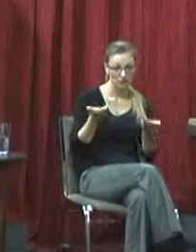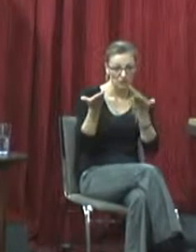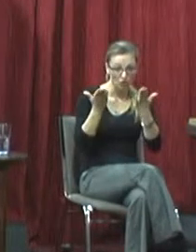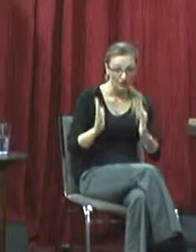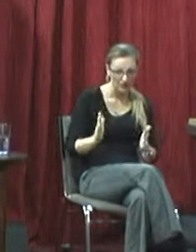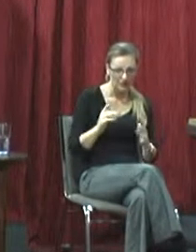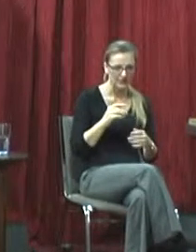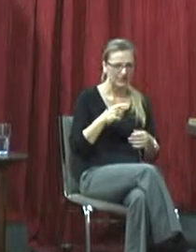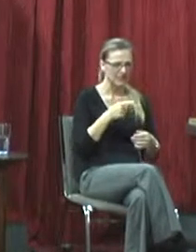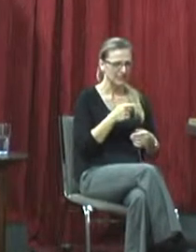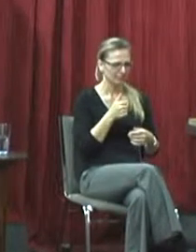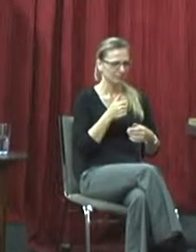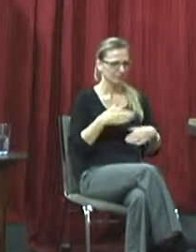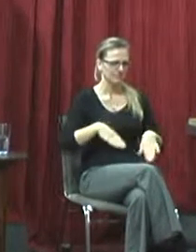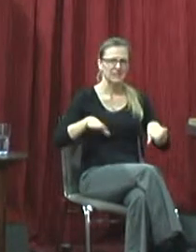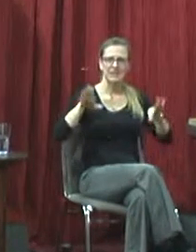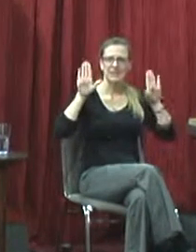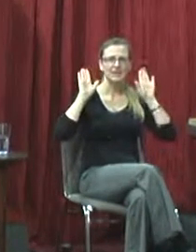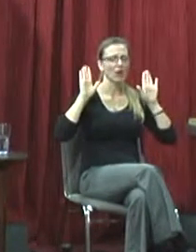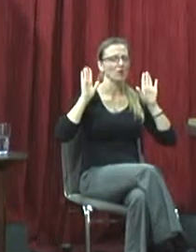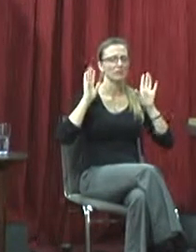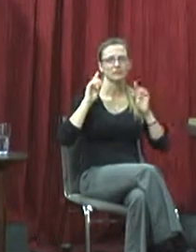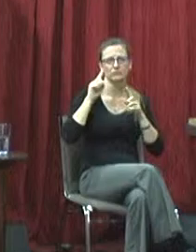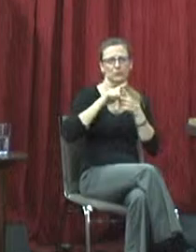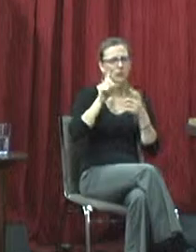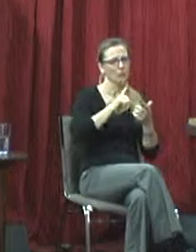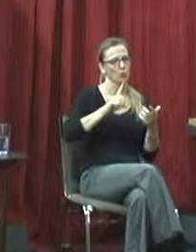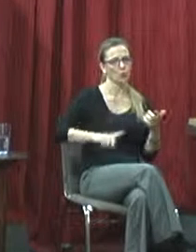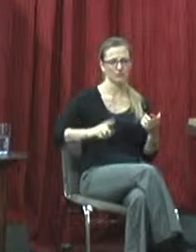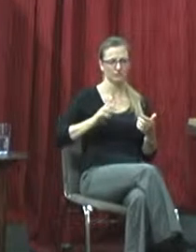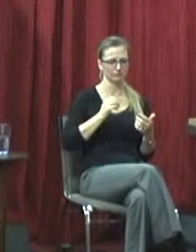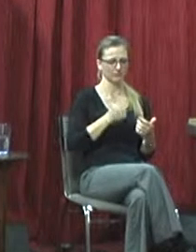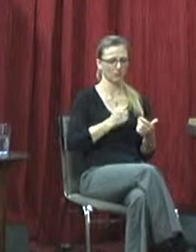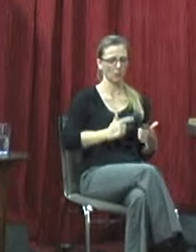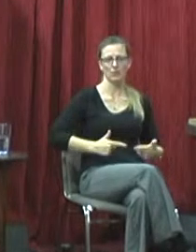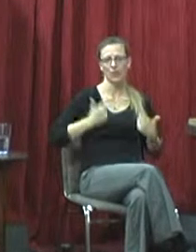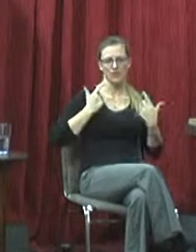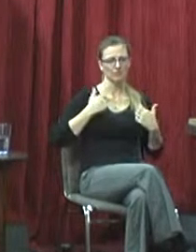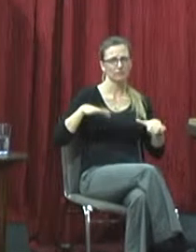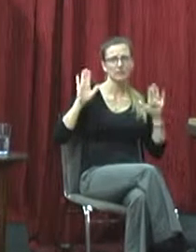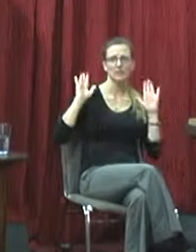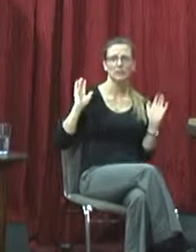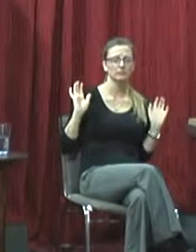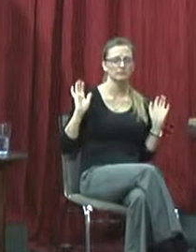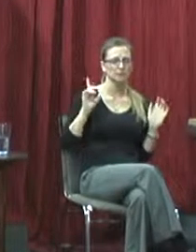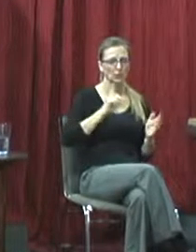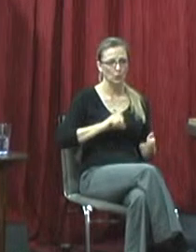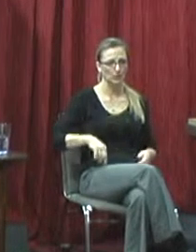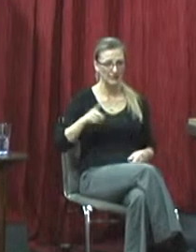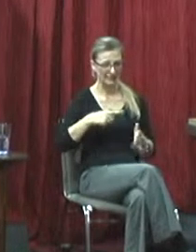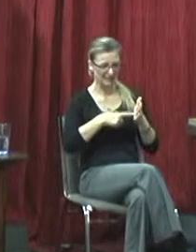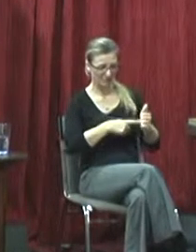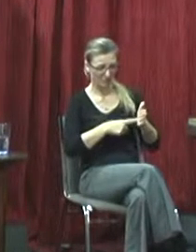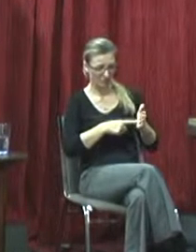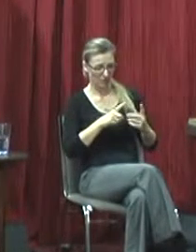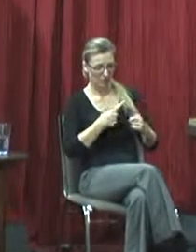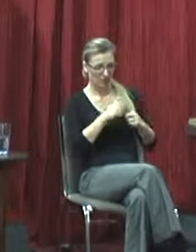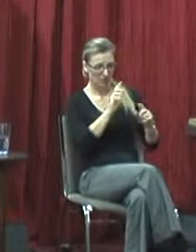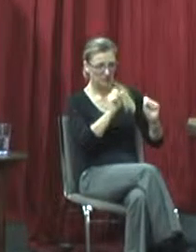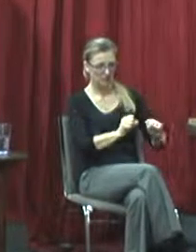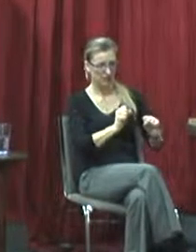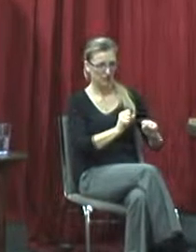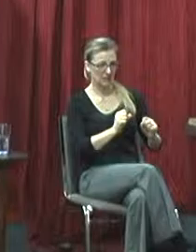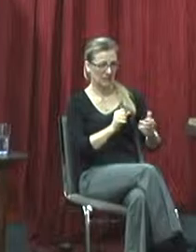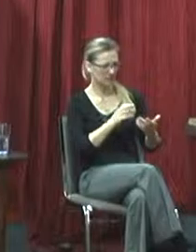somebody who gave himself to the Lord. And his example of his ability to be